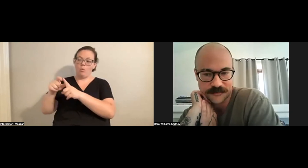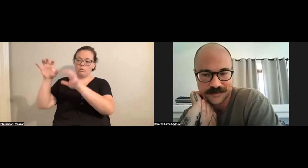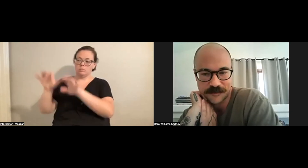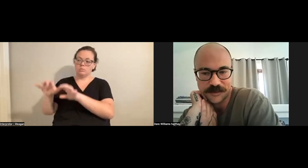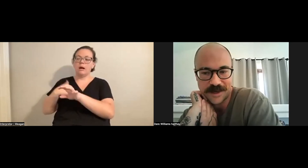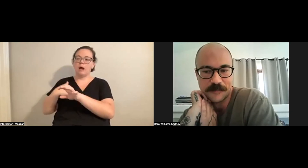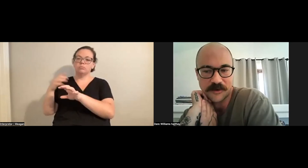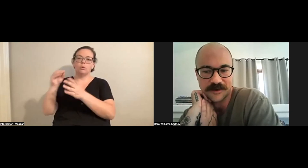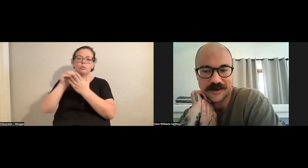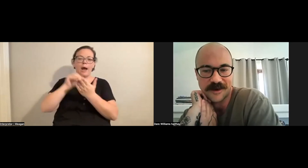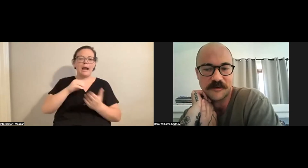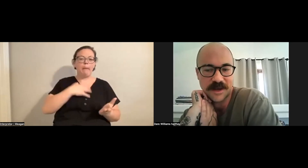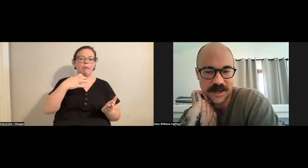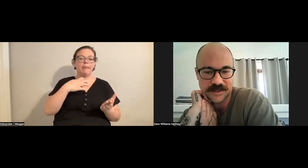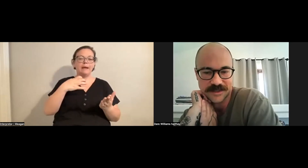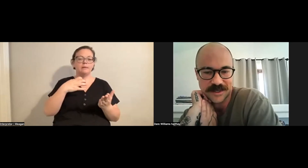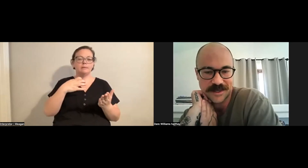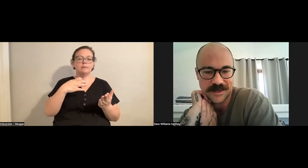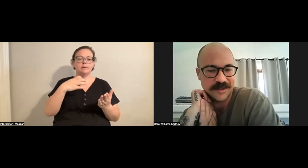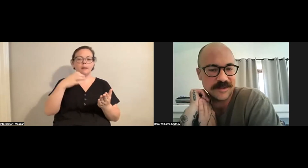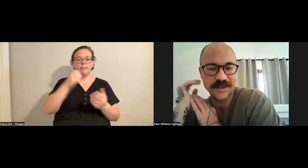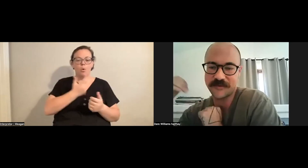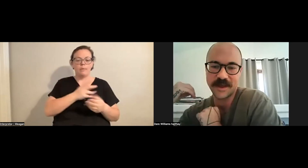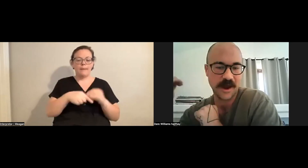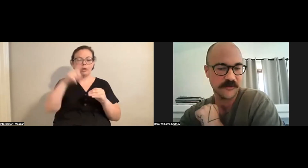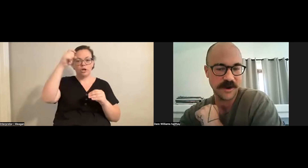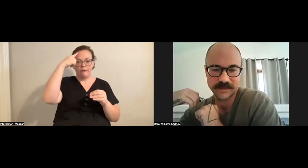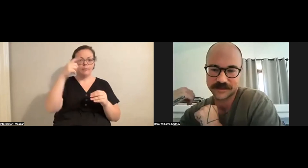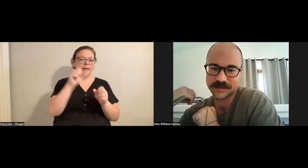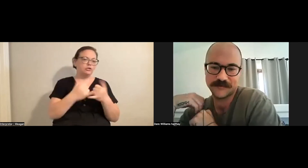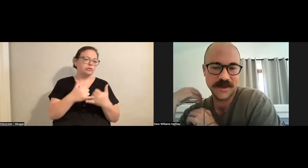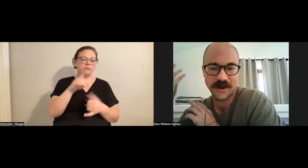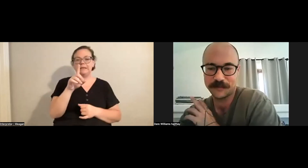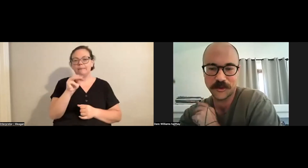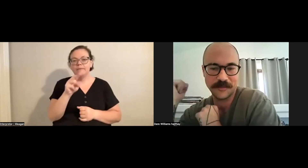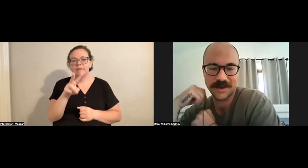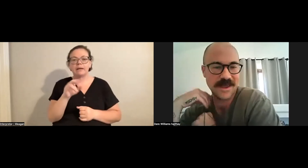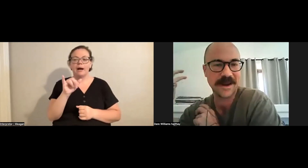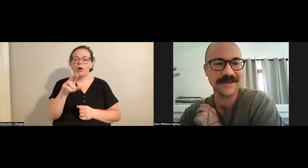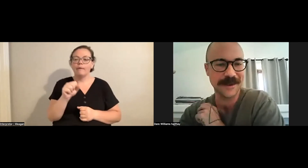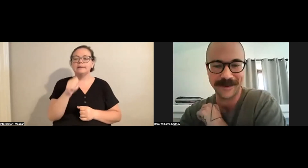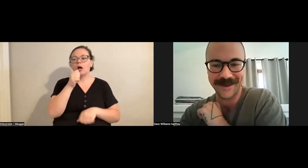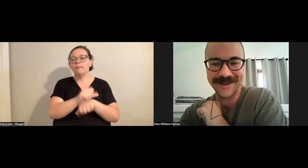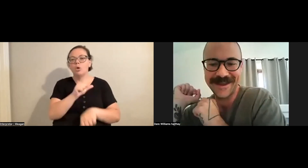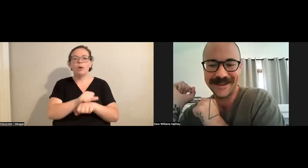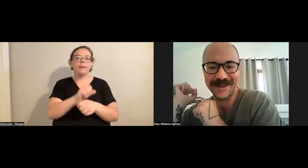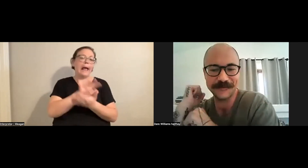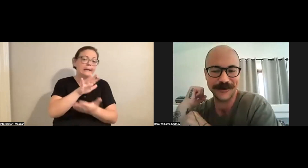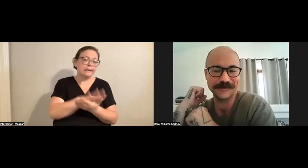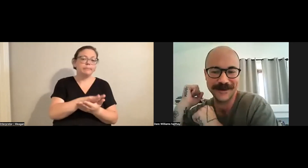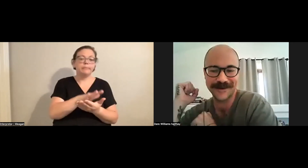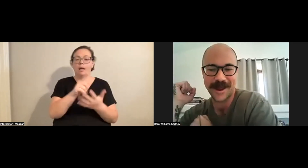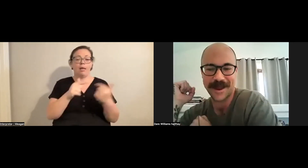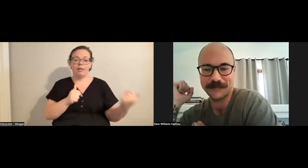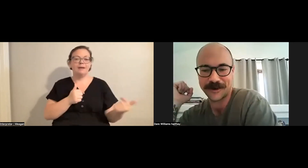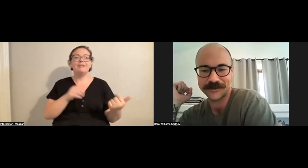poem, complaint about a government agency, the DMV, IRS, unemployment, academia. Let the words